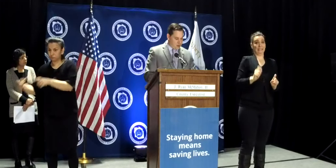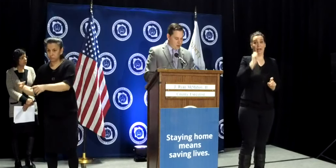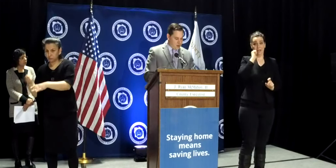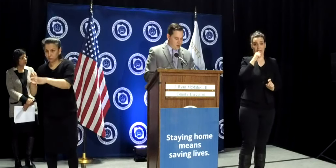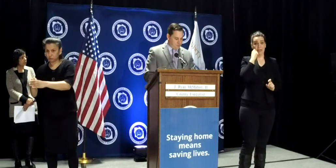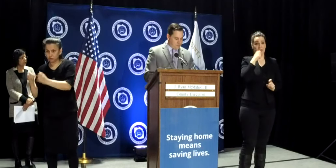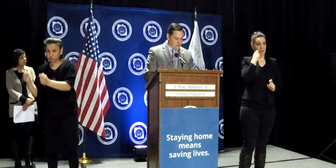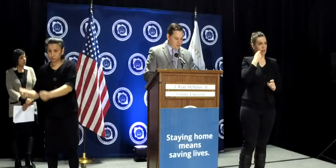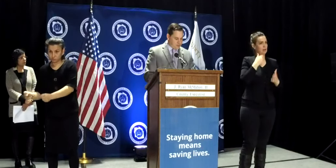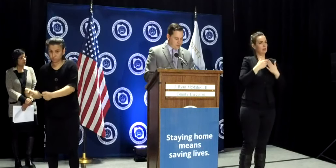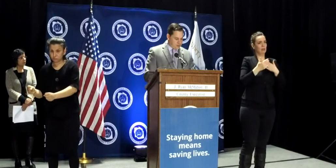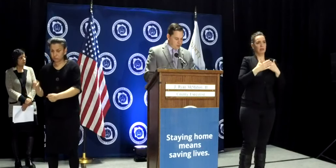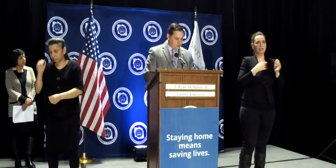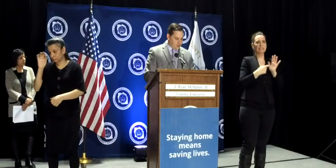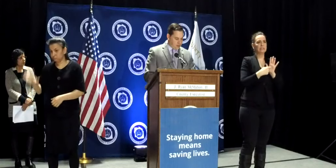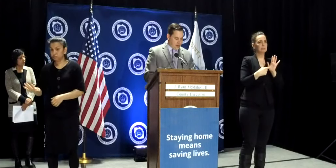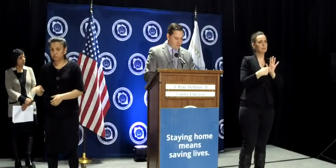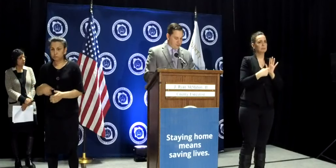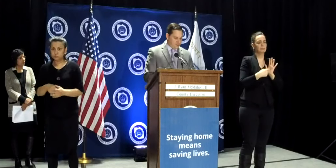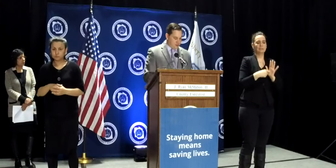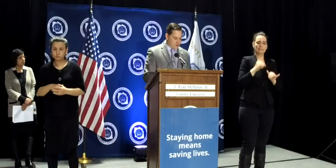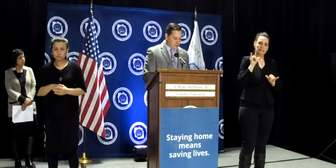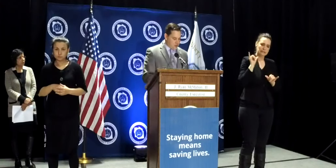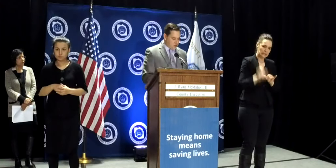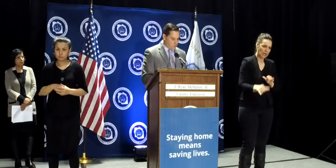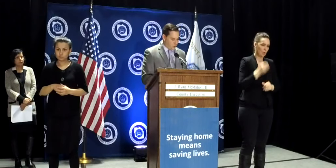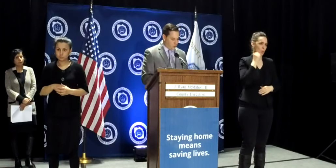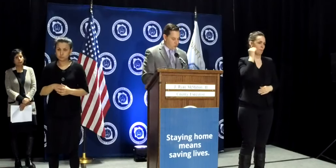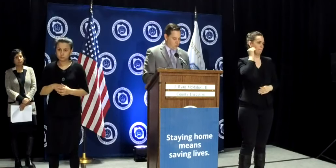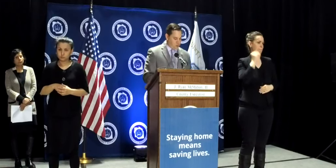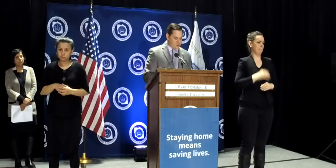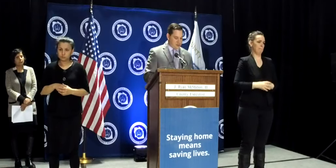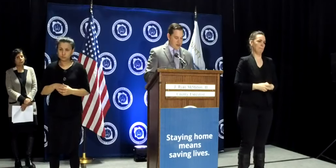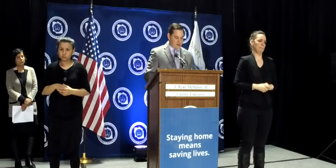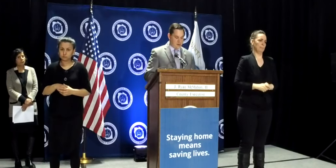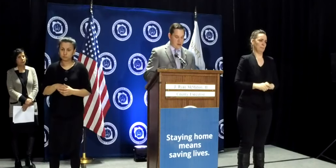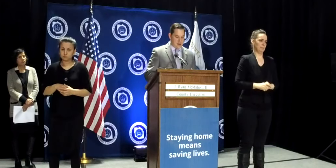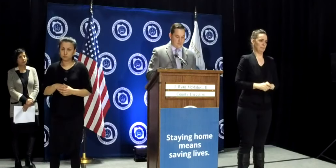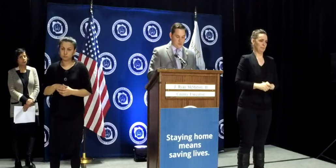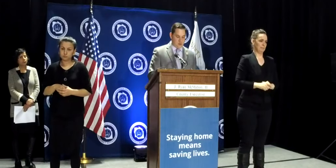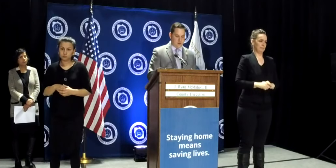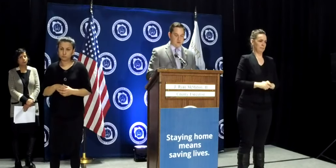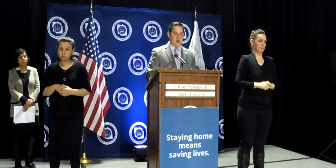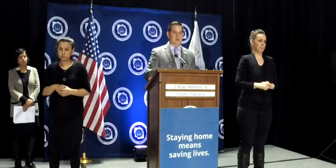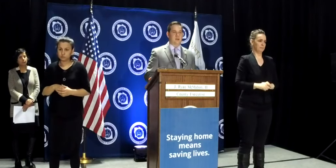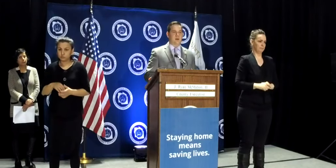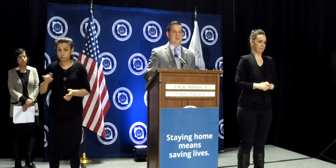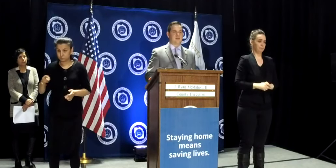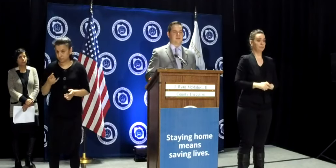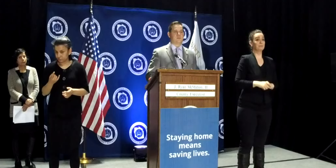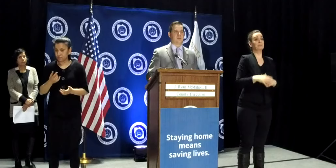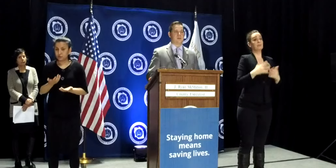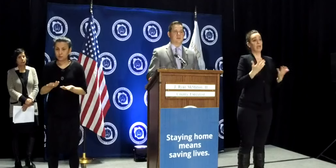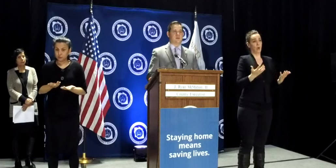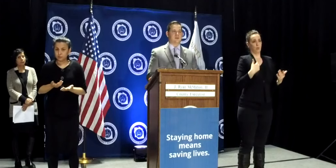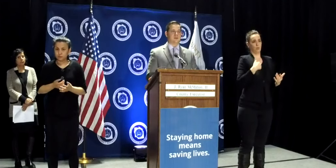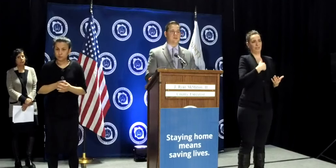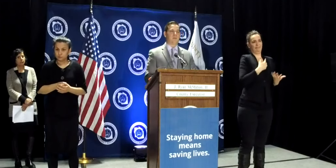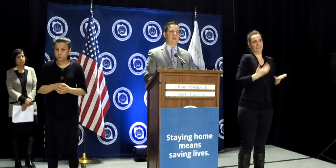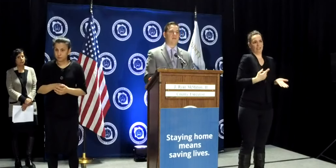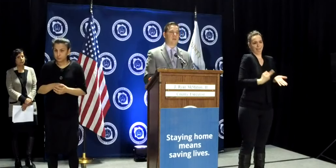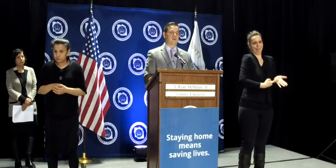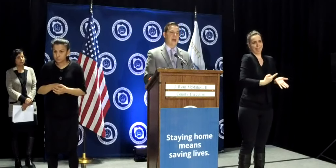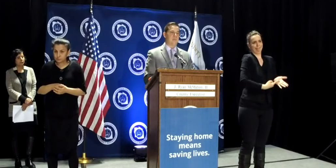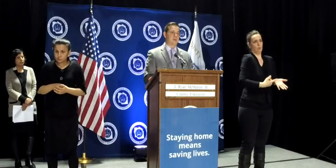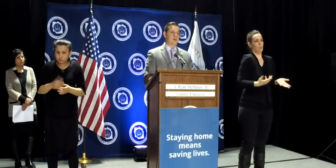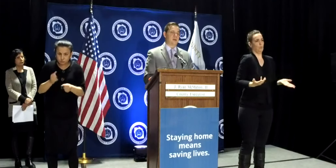Okay, let's see here. Gaps in the investigation. We'll go through these again. If you hear us talking about this, this means that there's